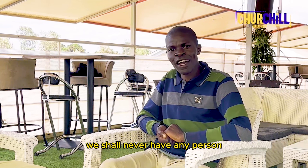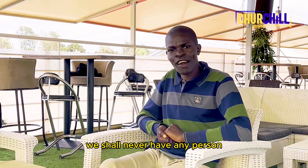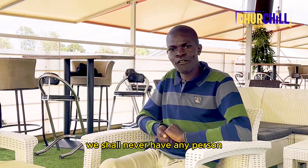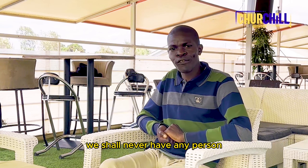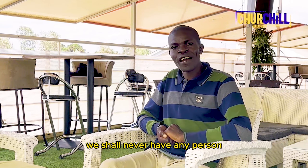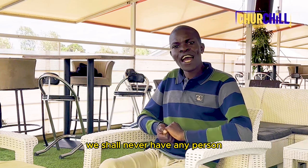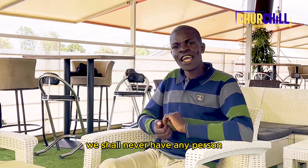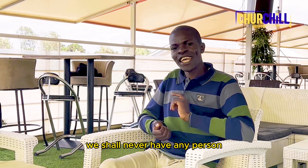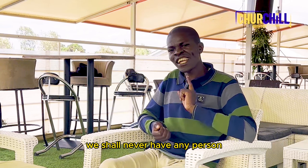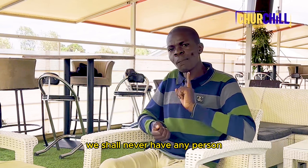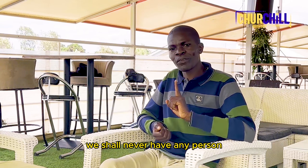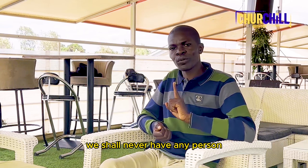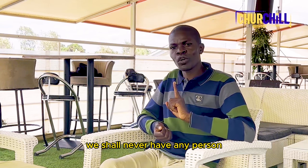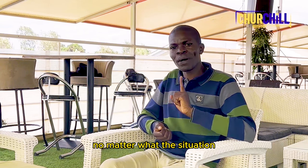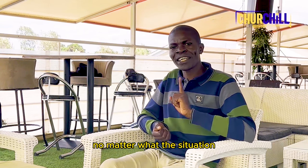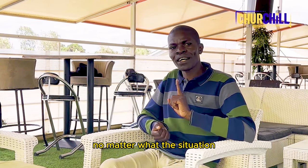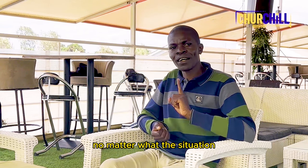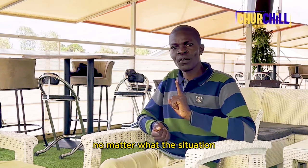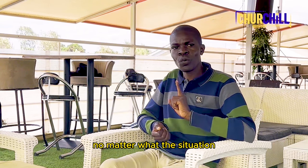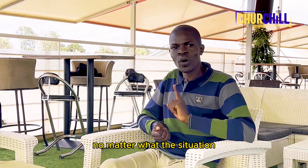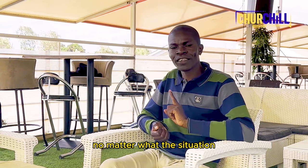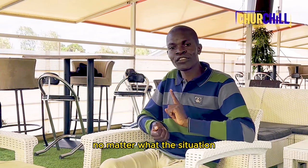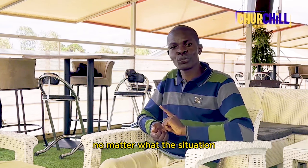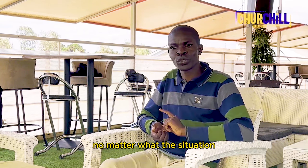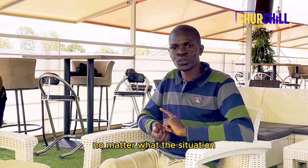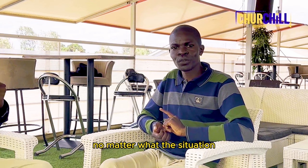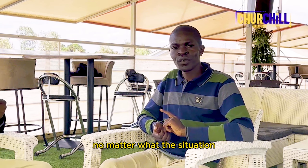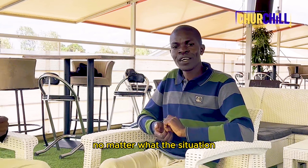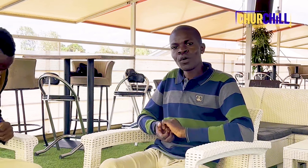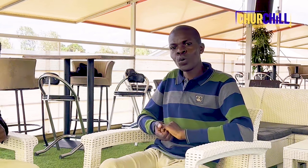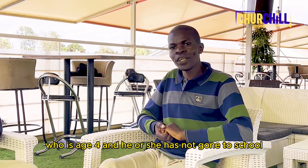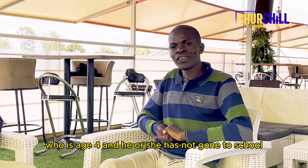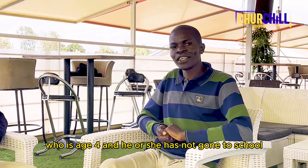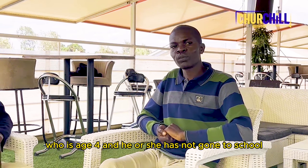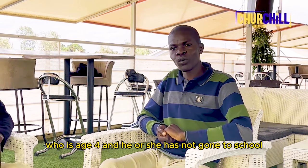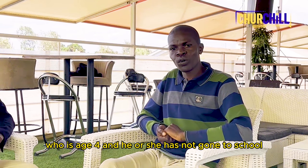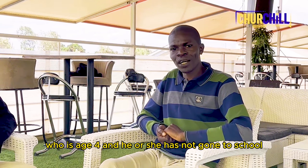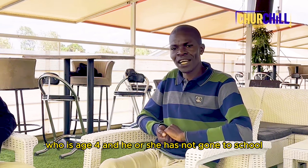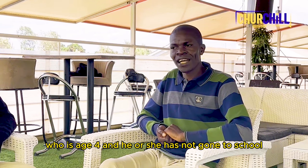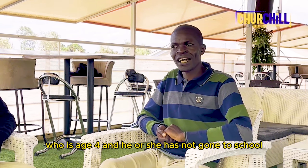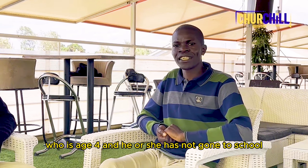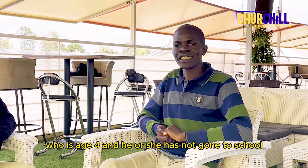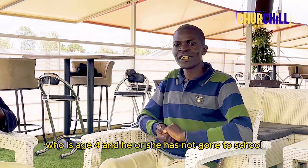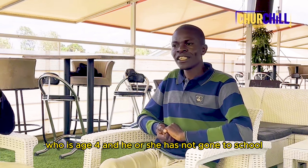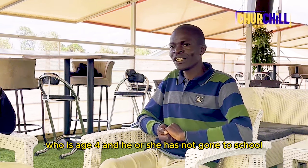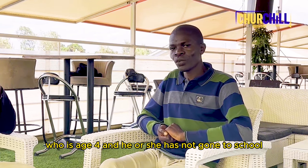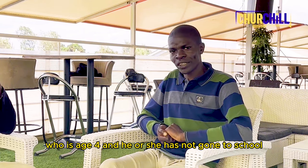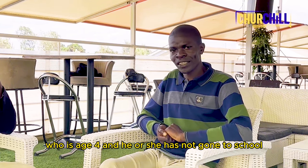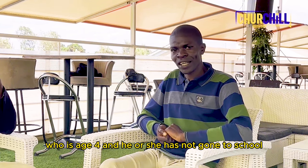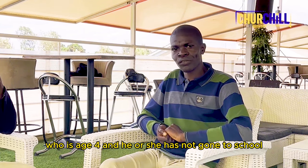have any person, no matter what the situation, who is age four, and he or she has